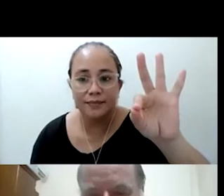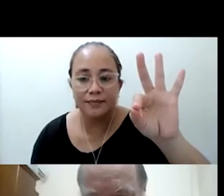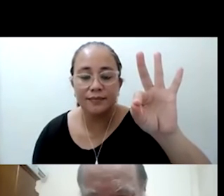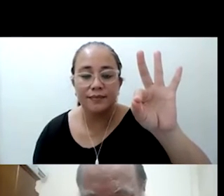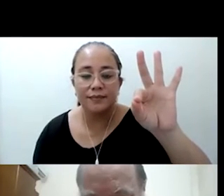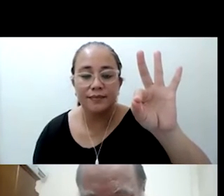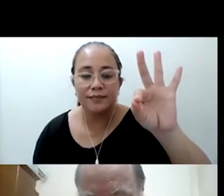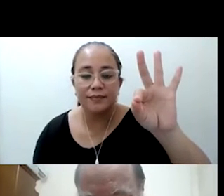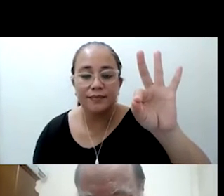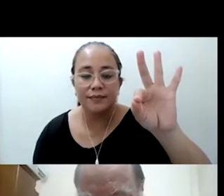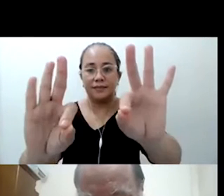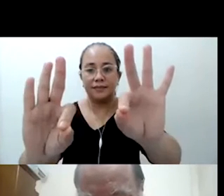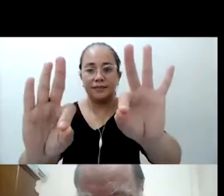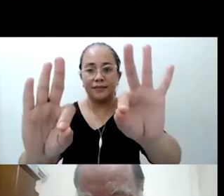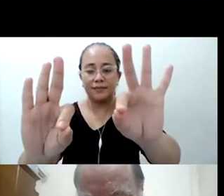9F.